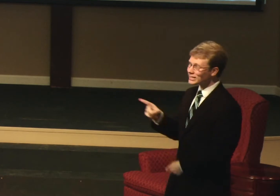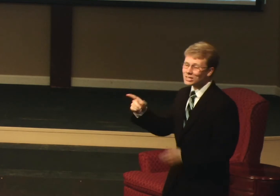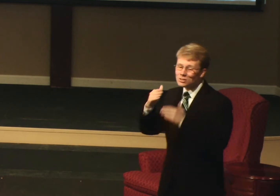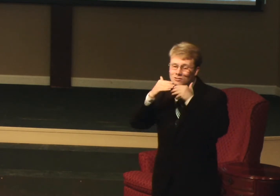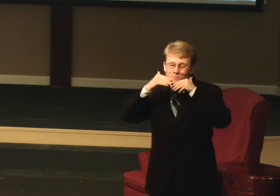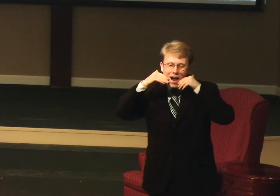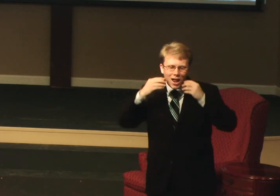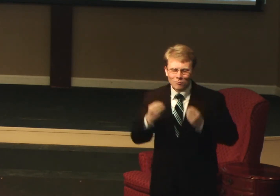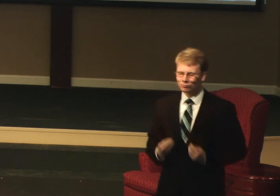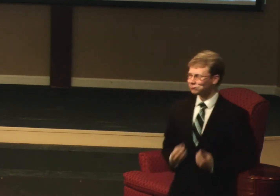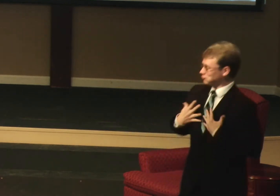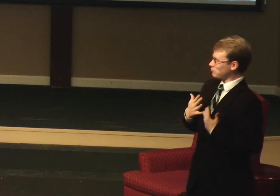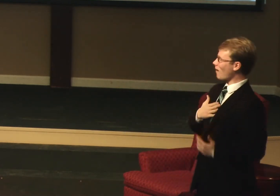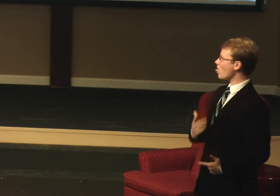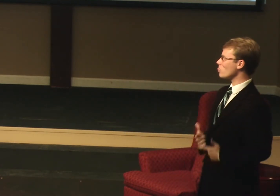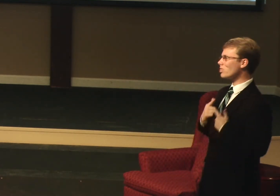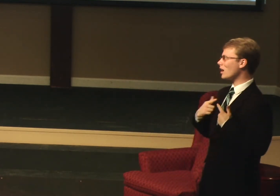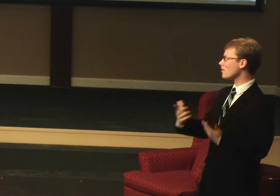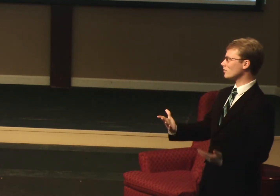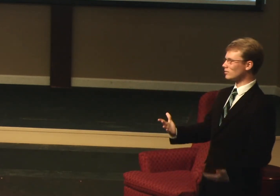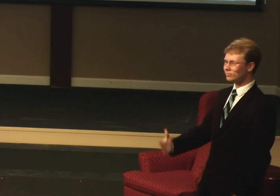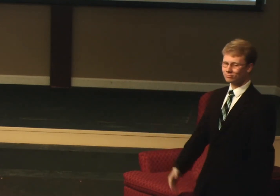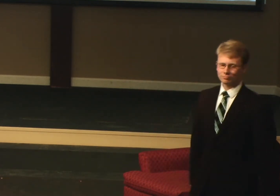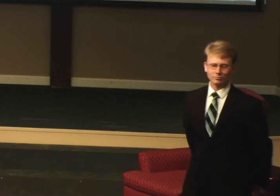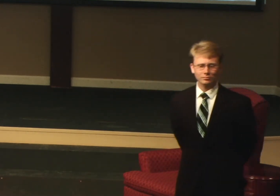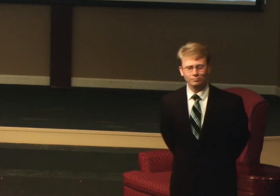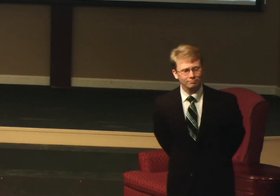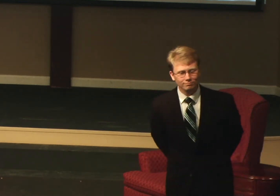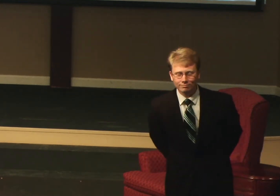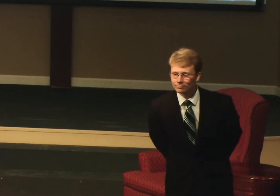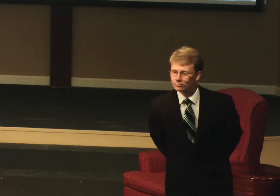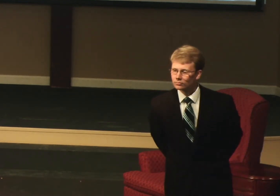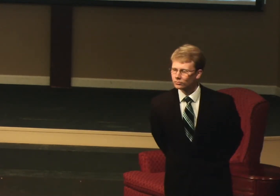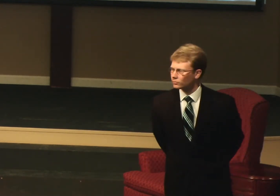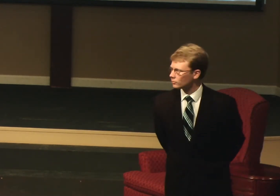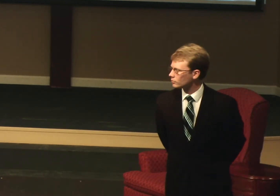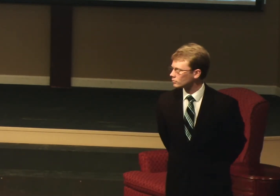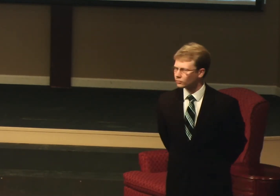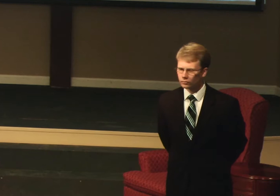them. I mean, just their smile lightens my day.